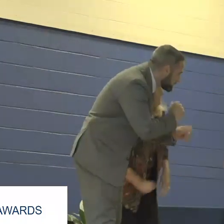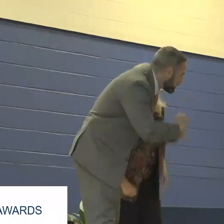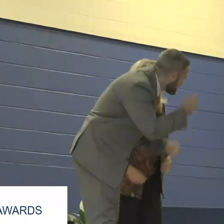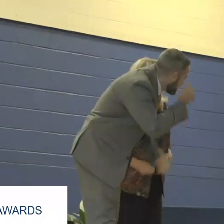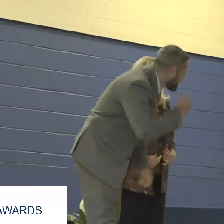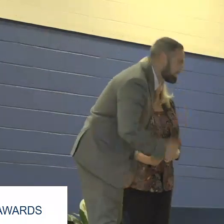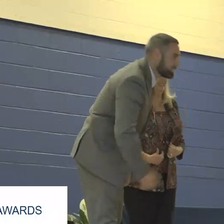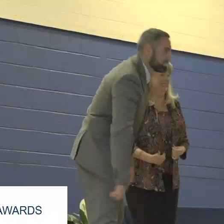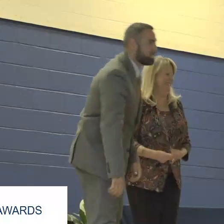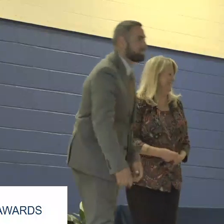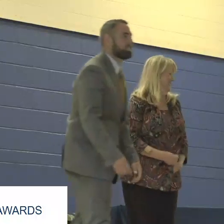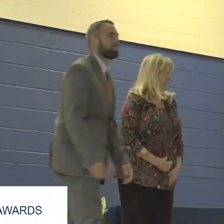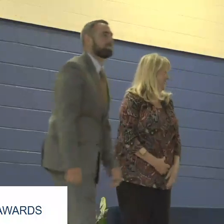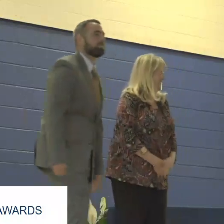Great job.